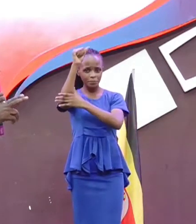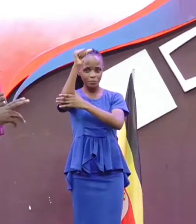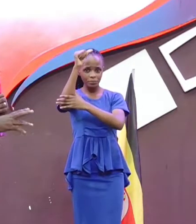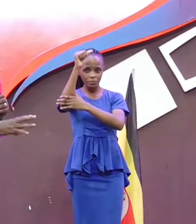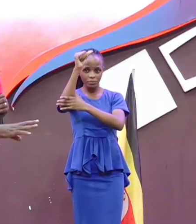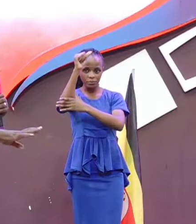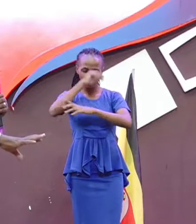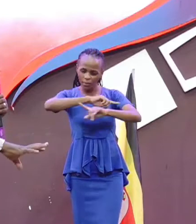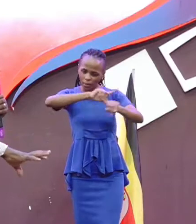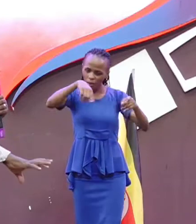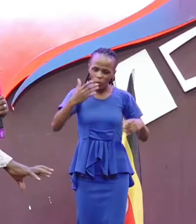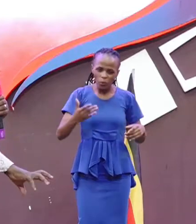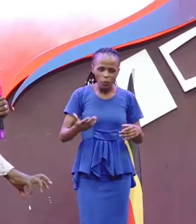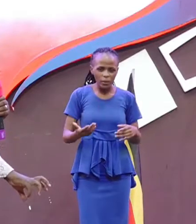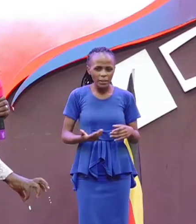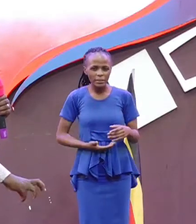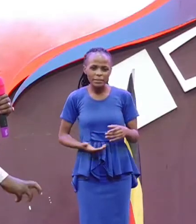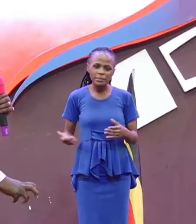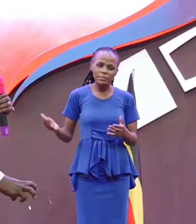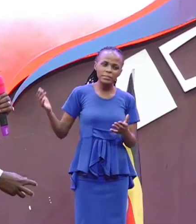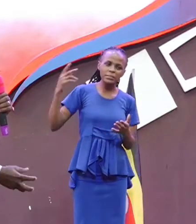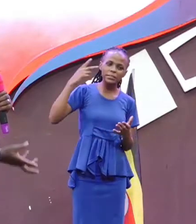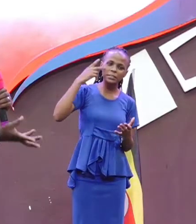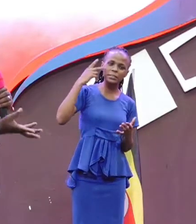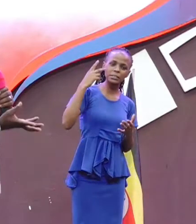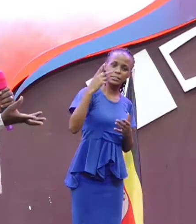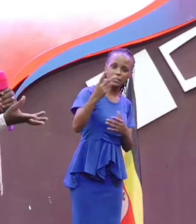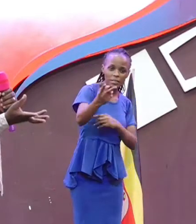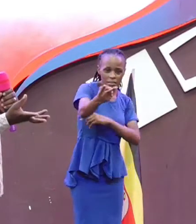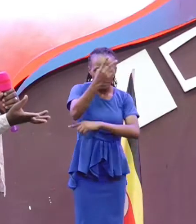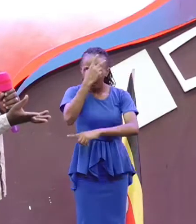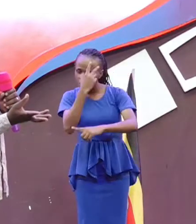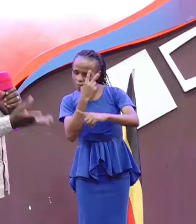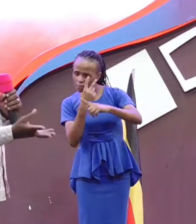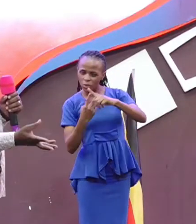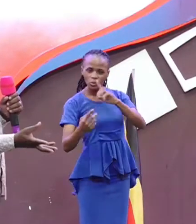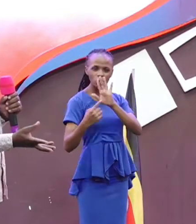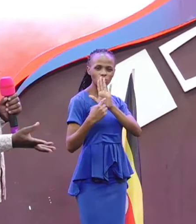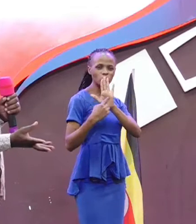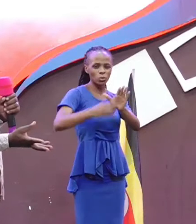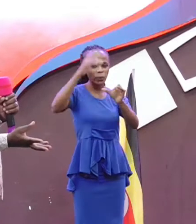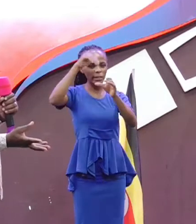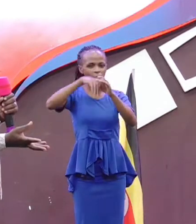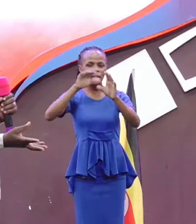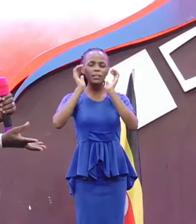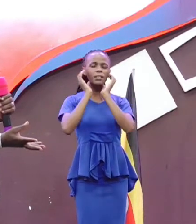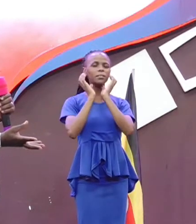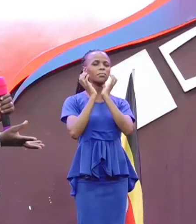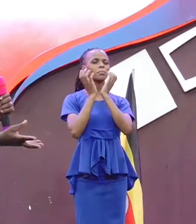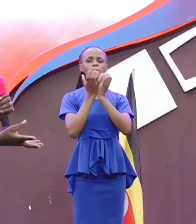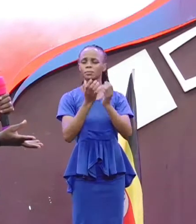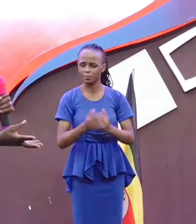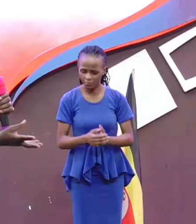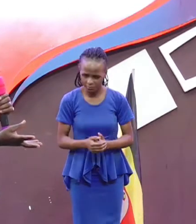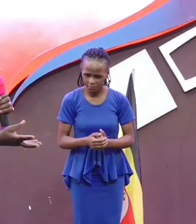Abraham, tuddamu okulaba okwolesebwa nga kuddamu okwebbulula ku Musa. We see a vision